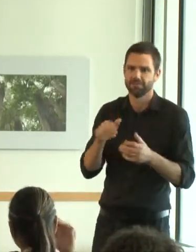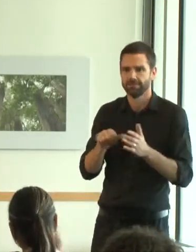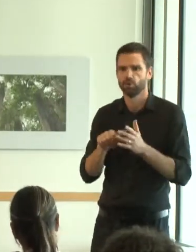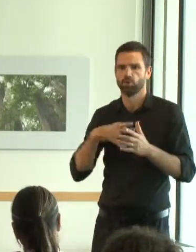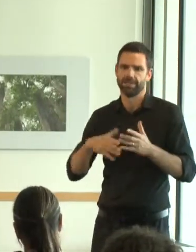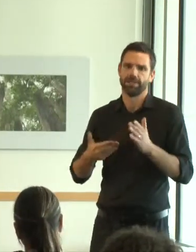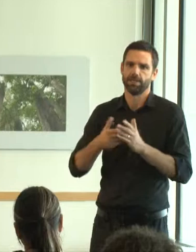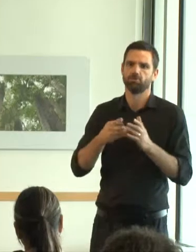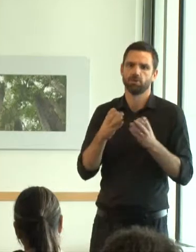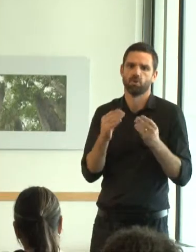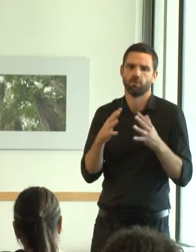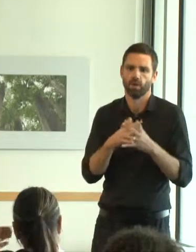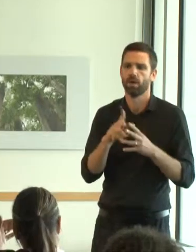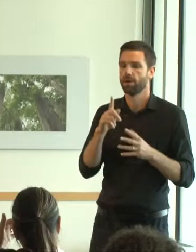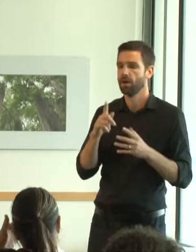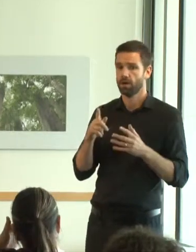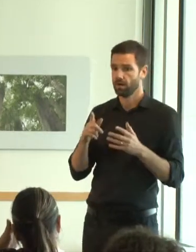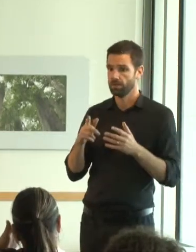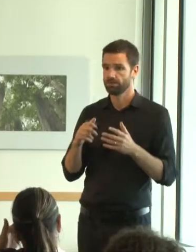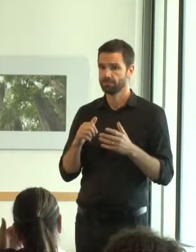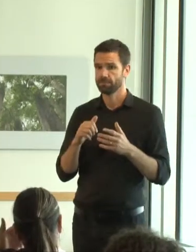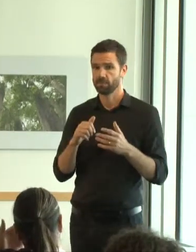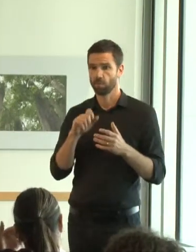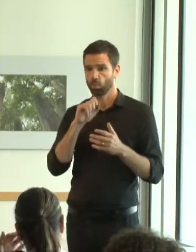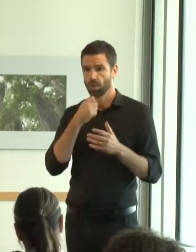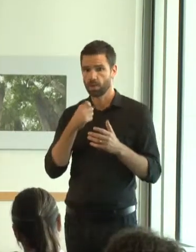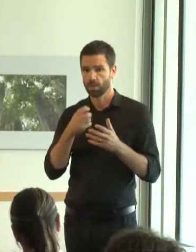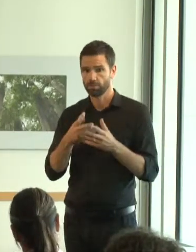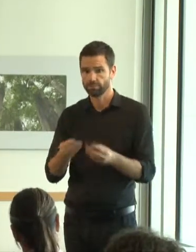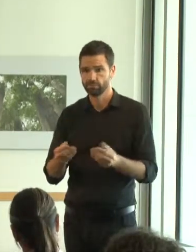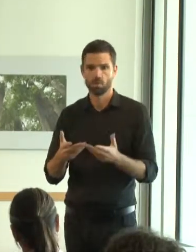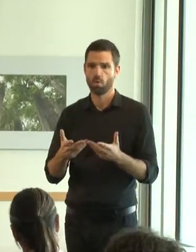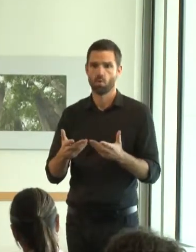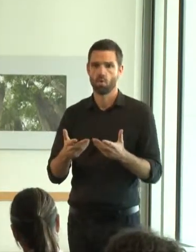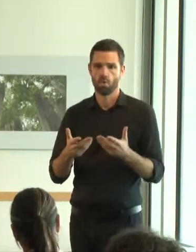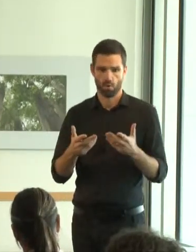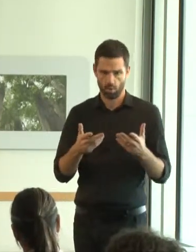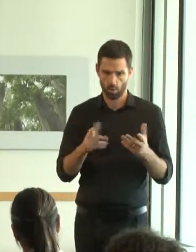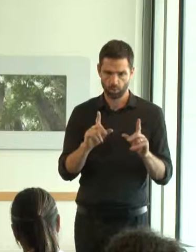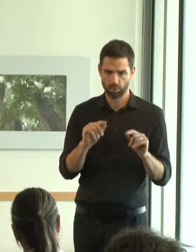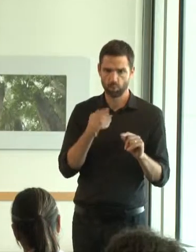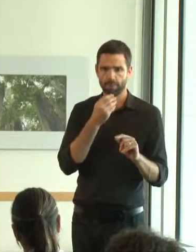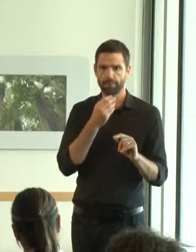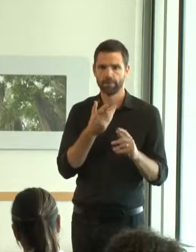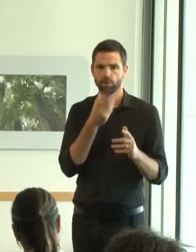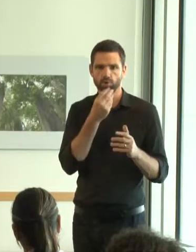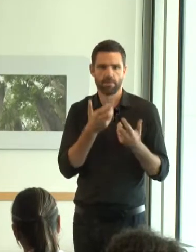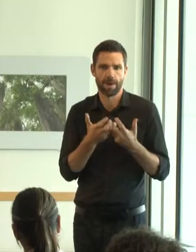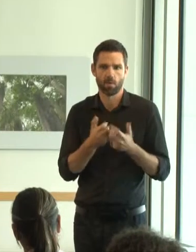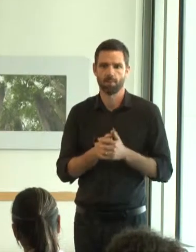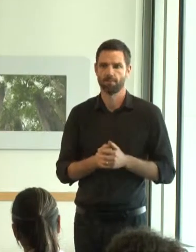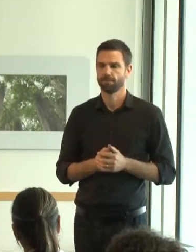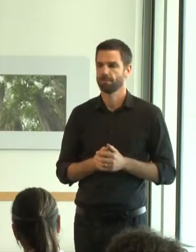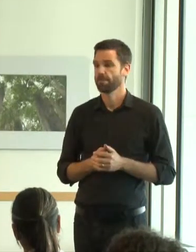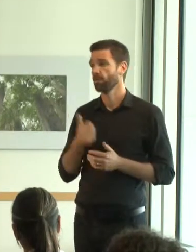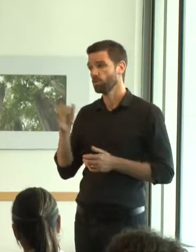in a preservation system within 20 years, are they likely to be dead and we can't do anything with them? We will have to migrate them, which means they're in a preservation system. Yeah,